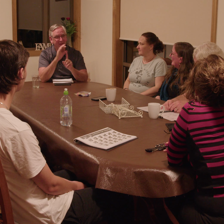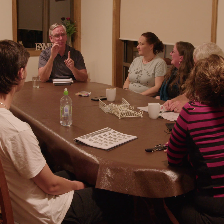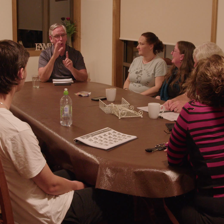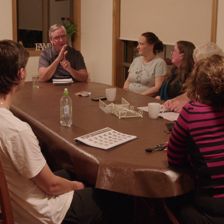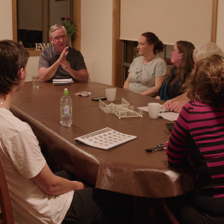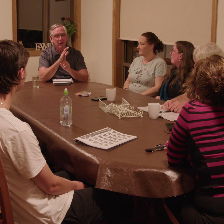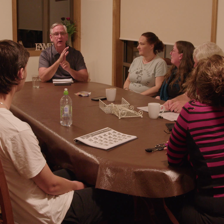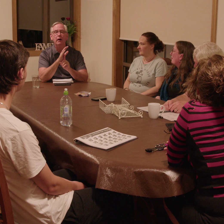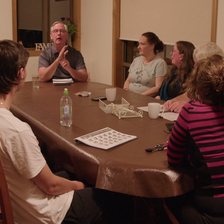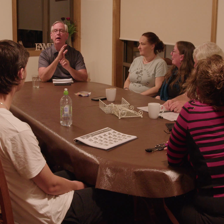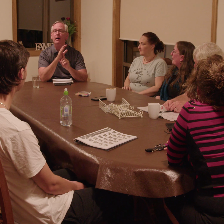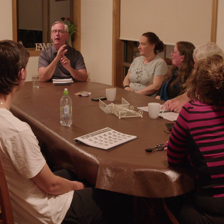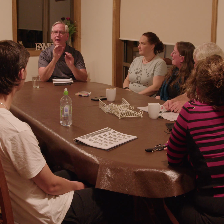It's really important.